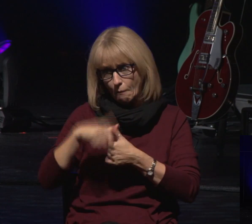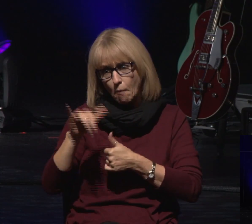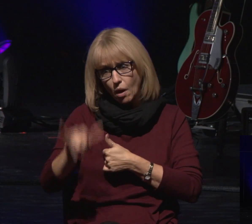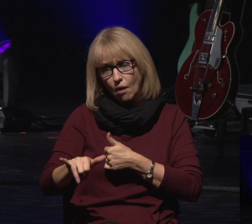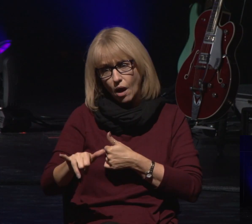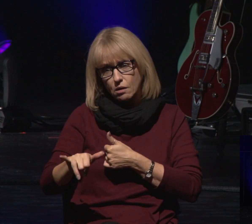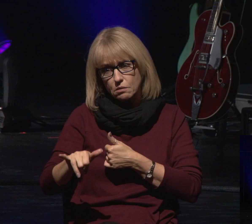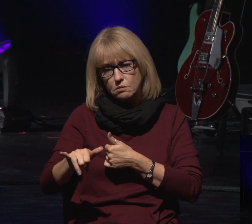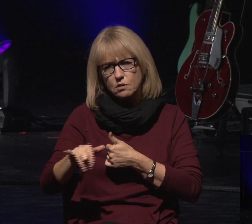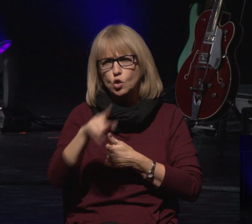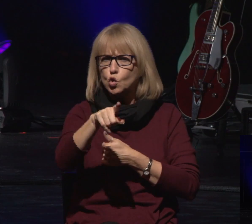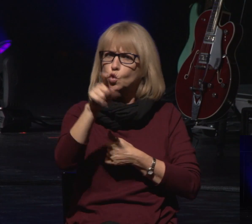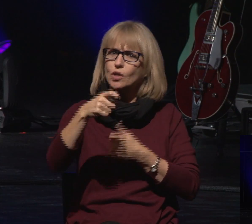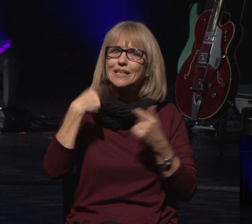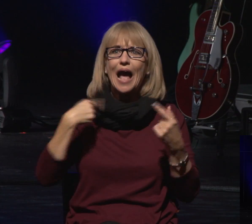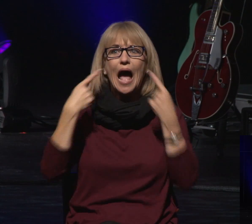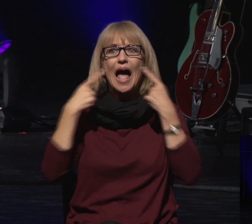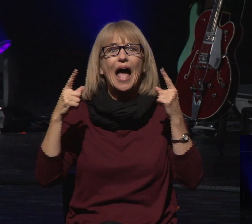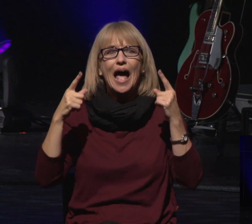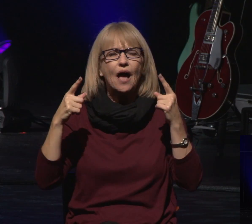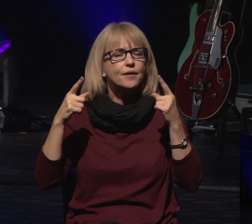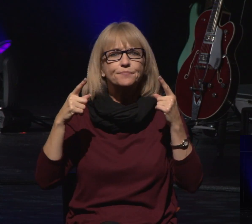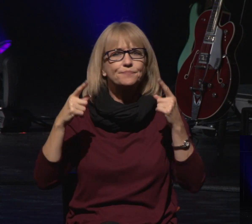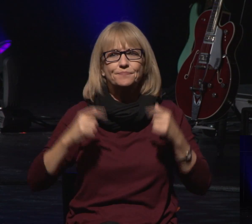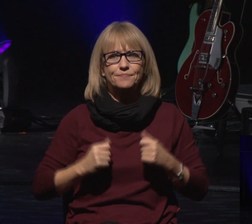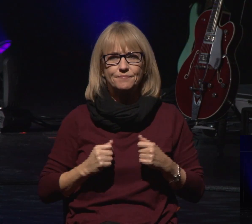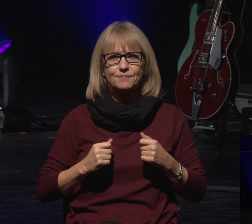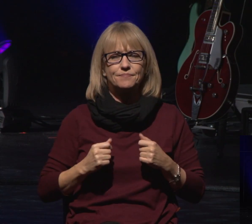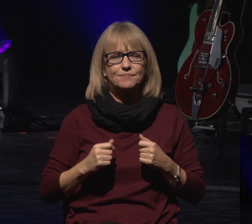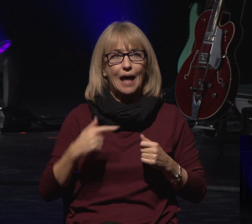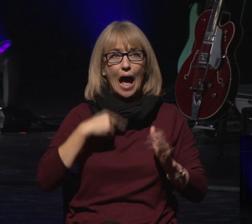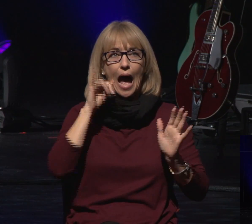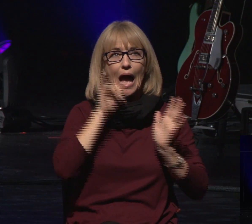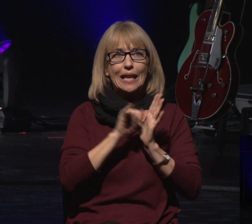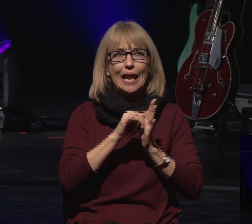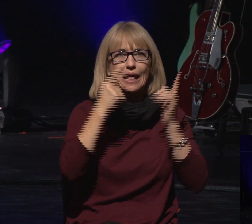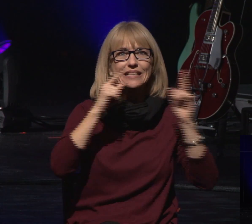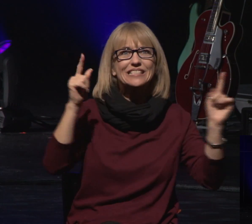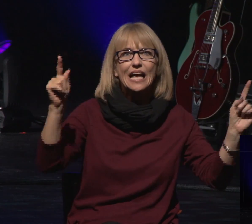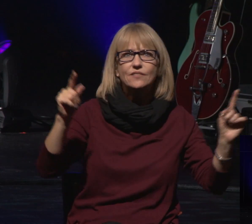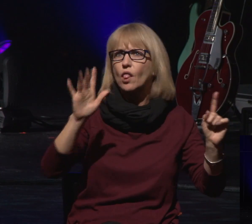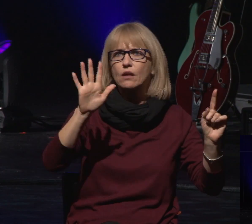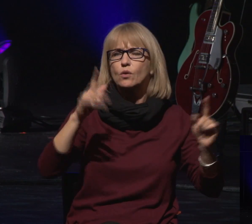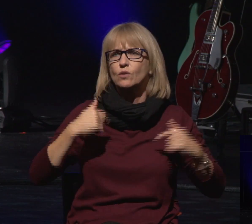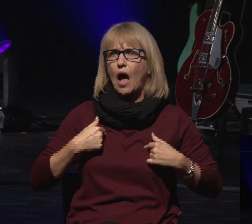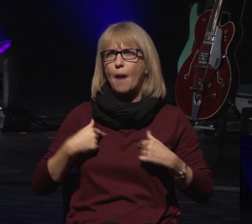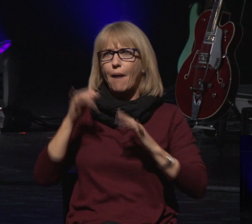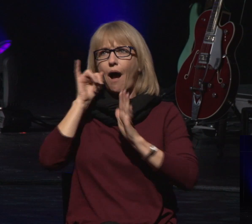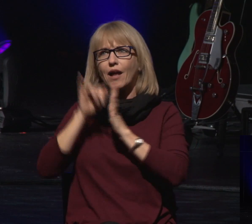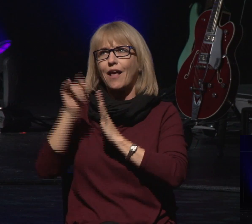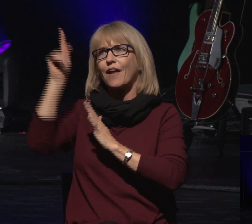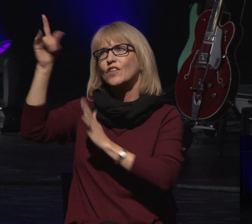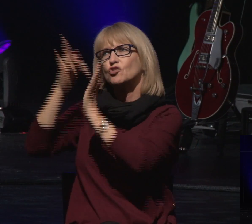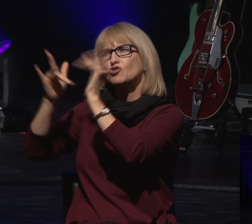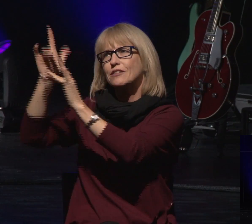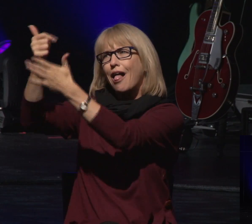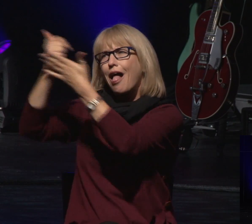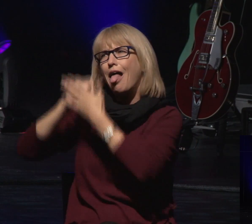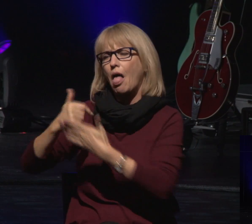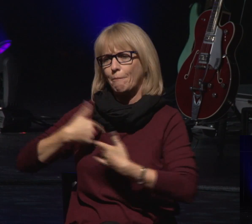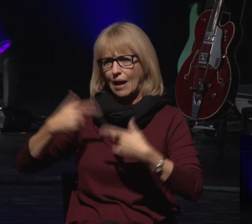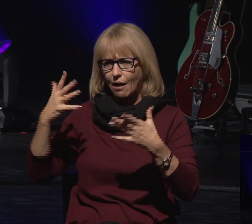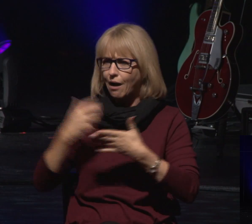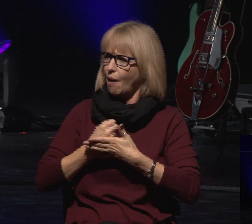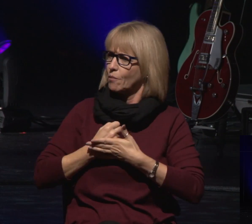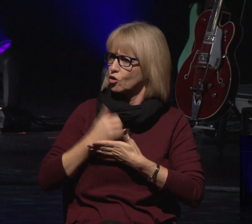life and say, my claim to fame should be I'm a follower of Jesus more than look what I've accomplished. Another thing